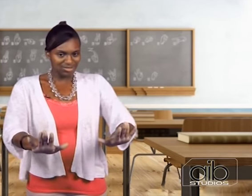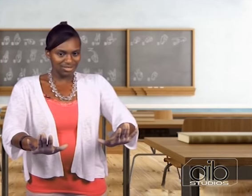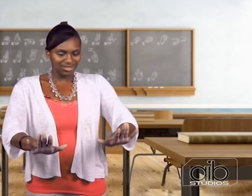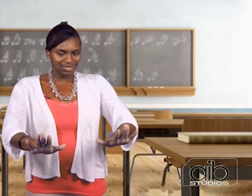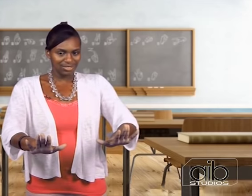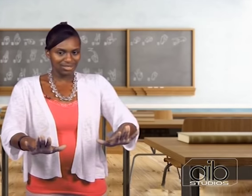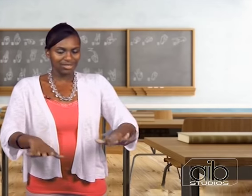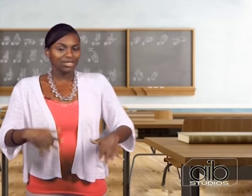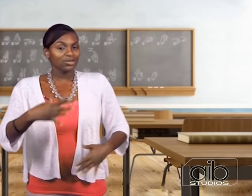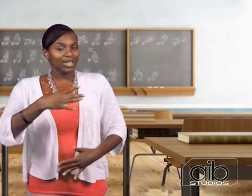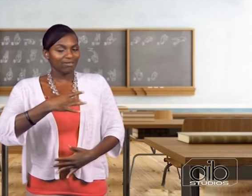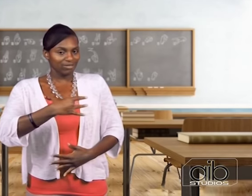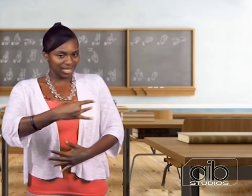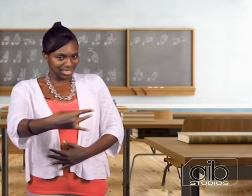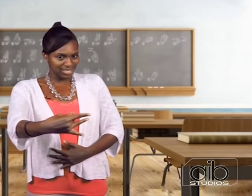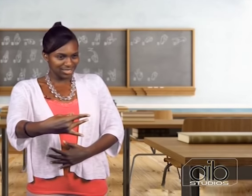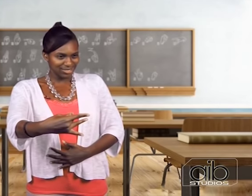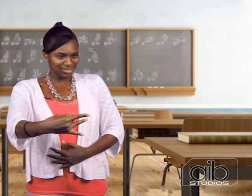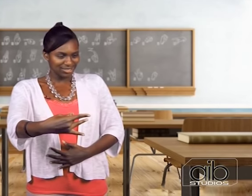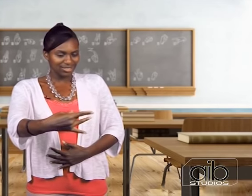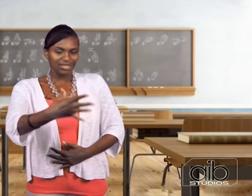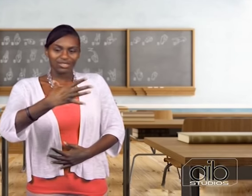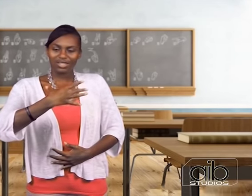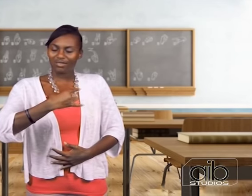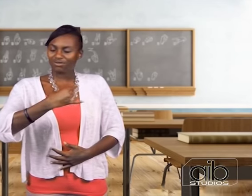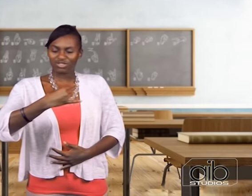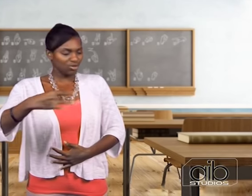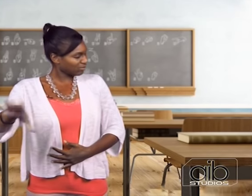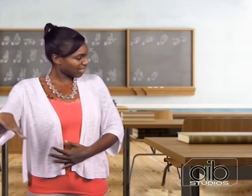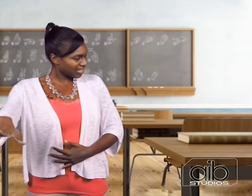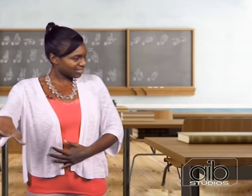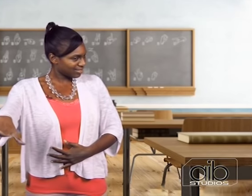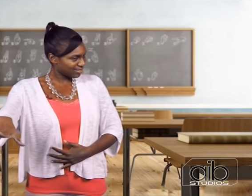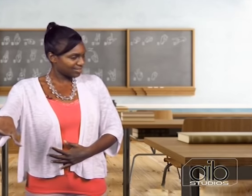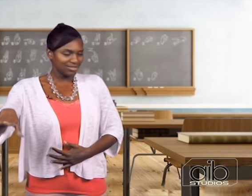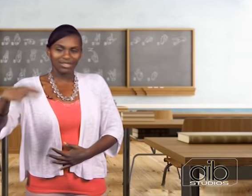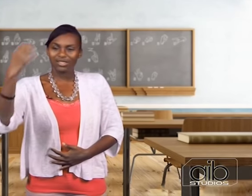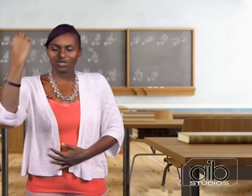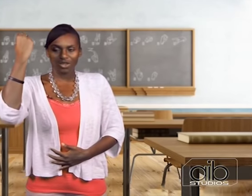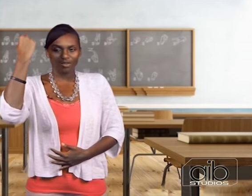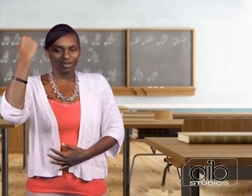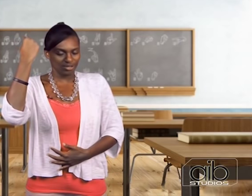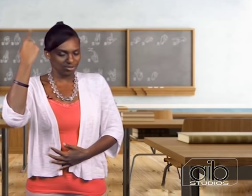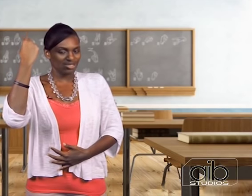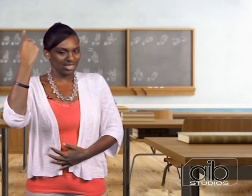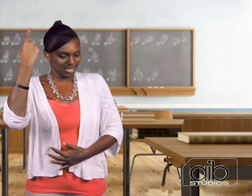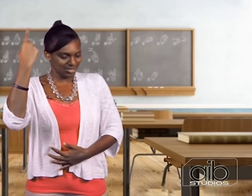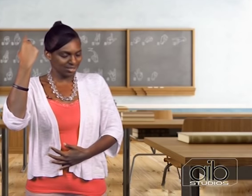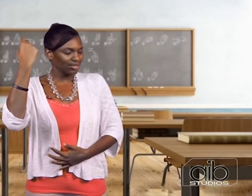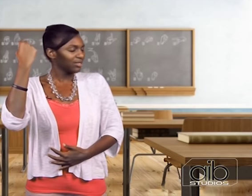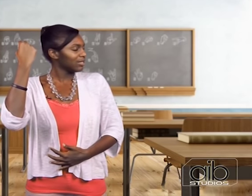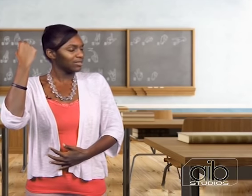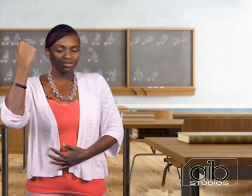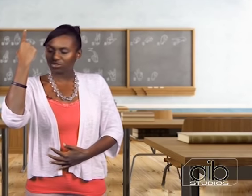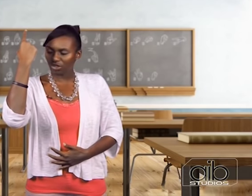want, you have like, you have don't like, you have understand,